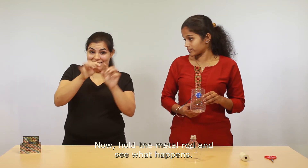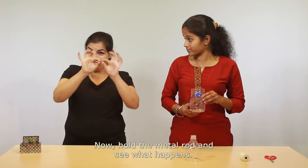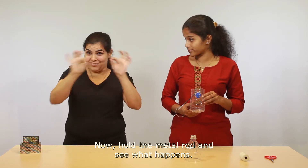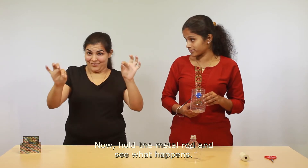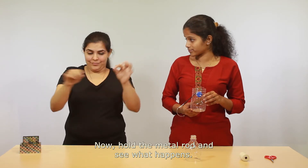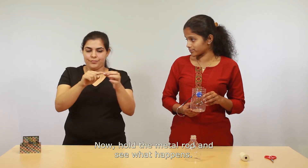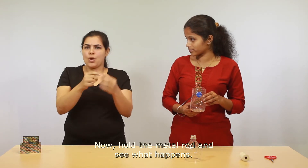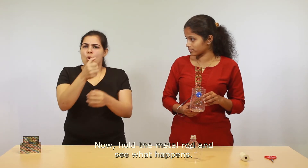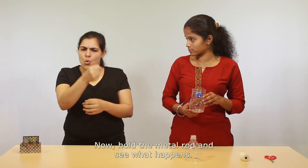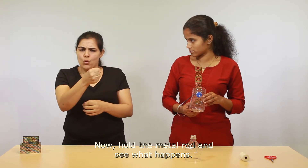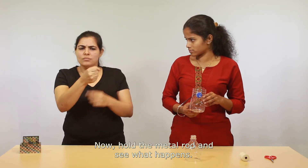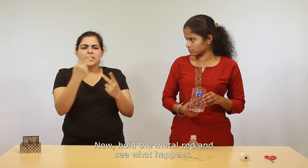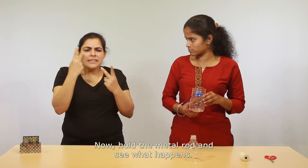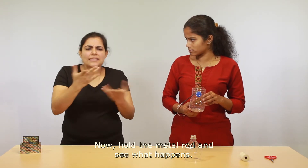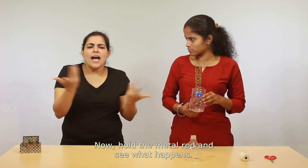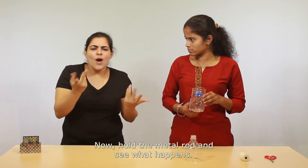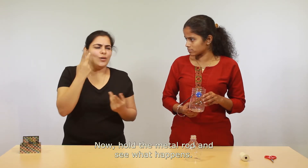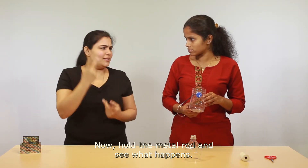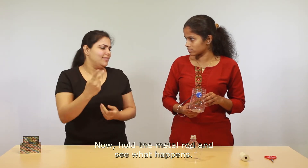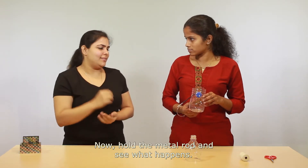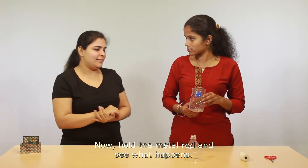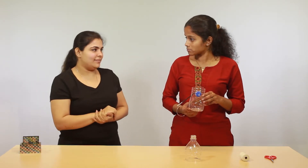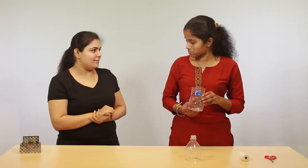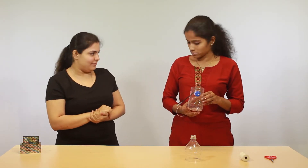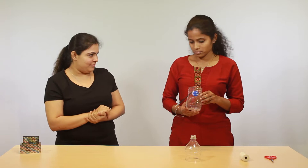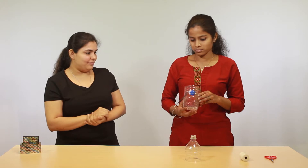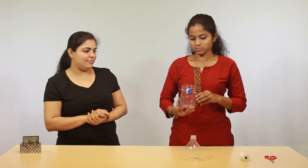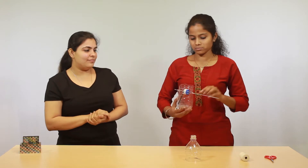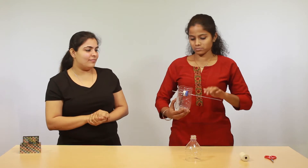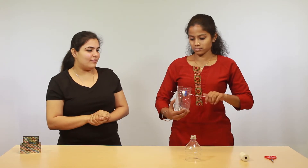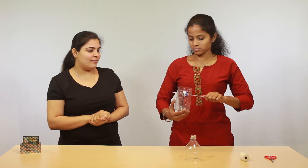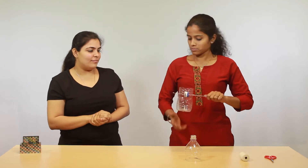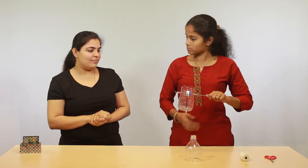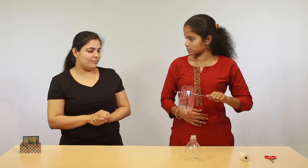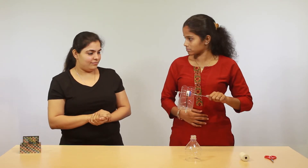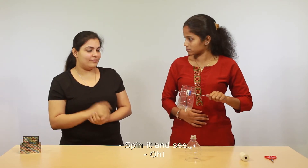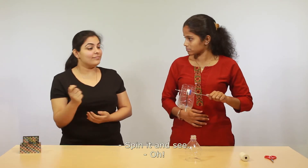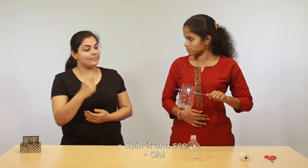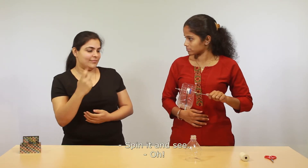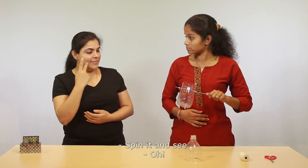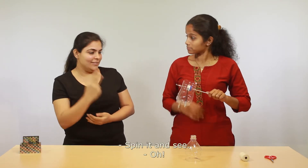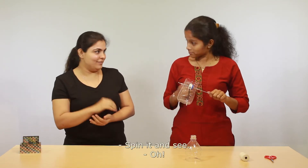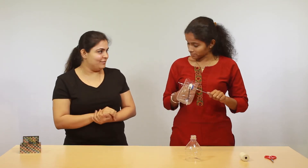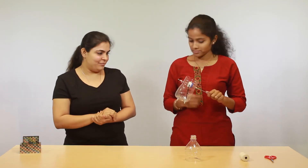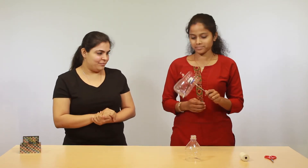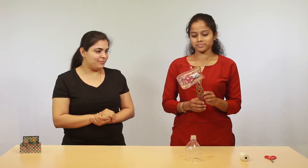metal rod and see what happens okay spin it and see oh